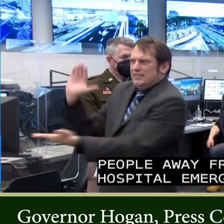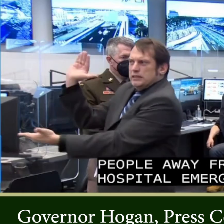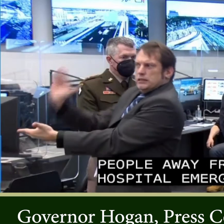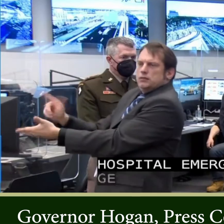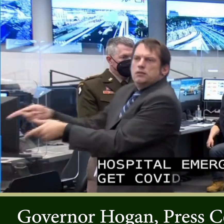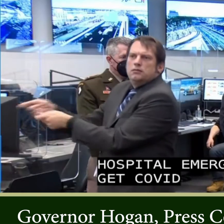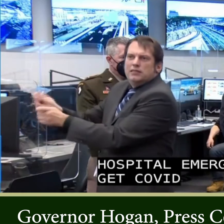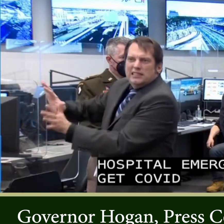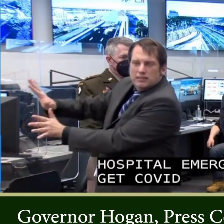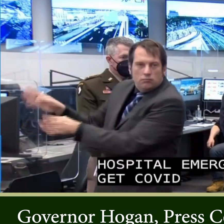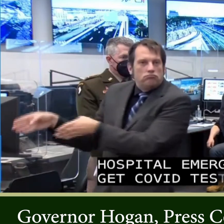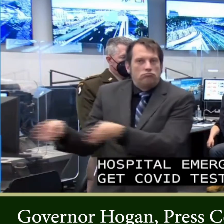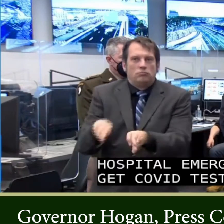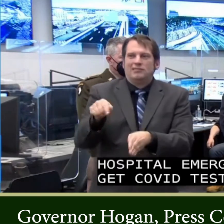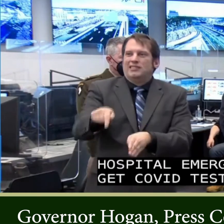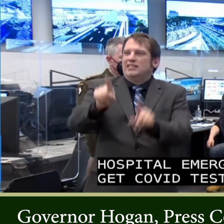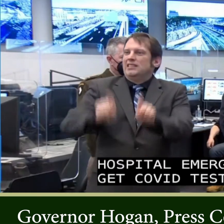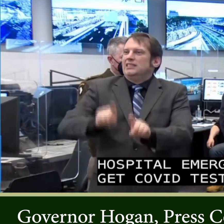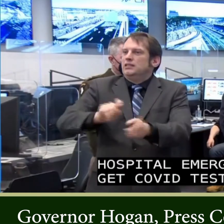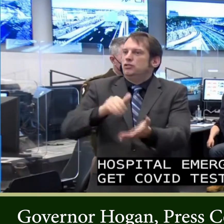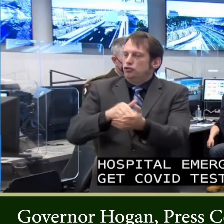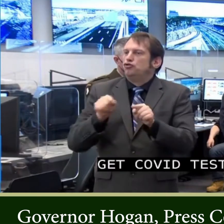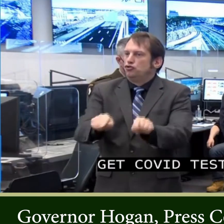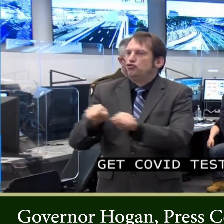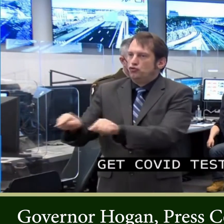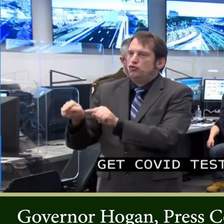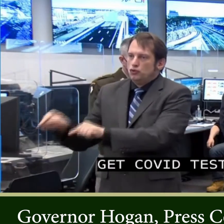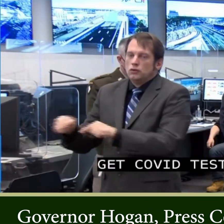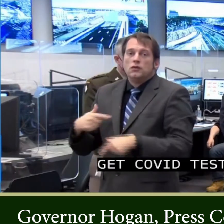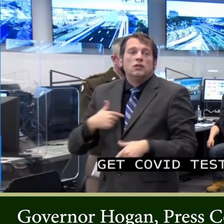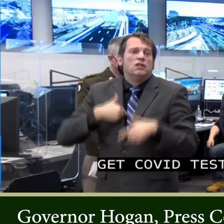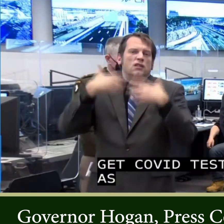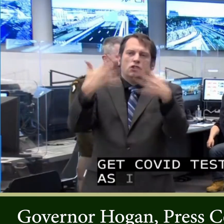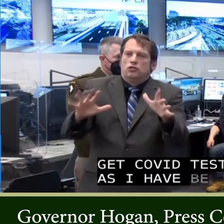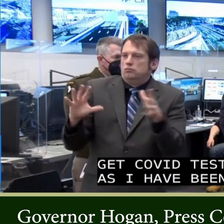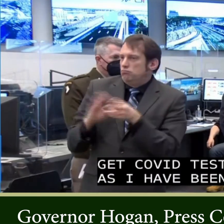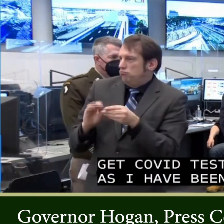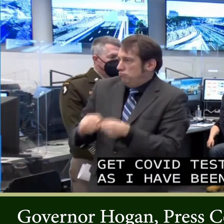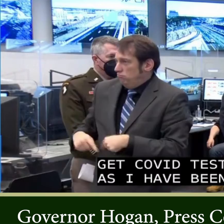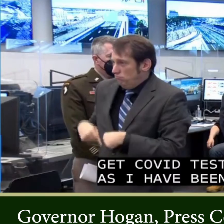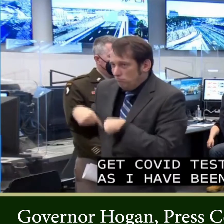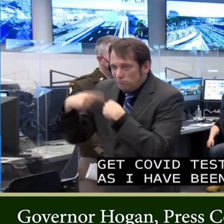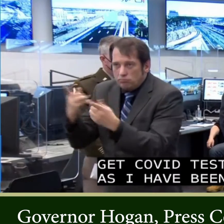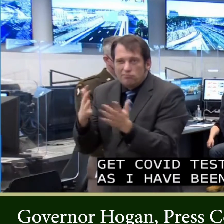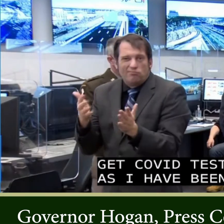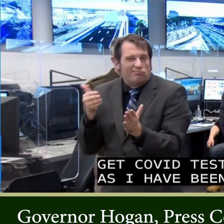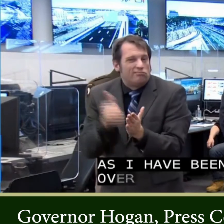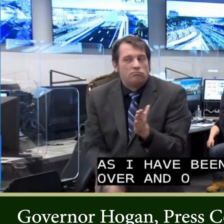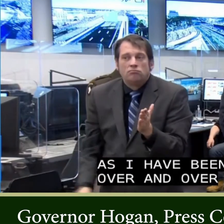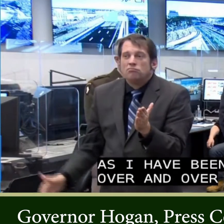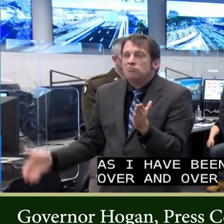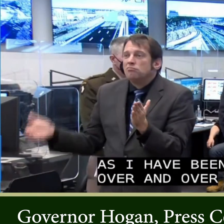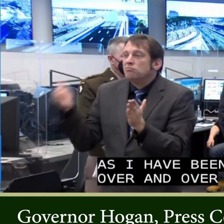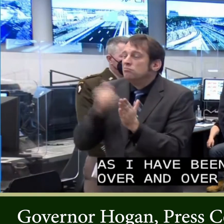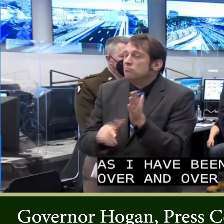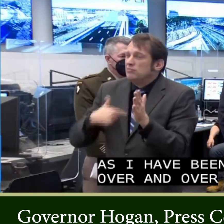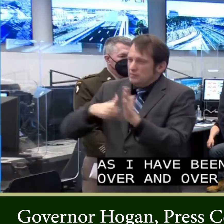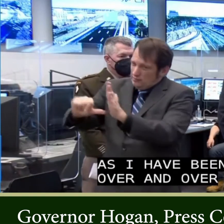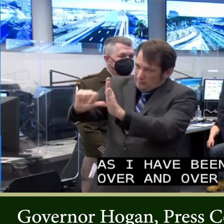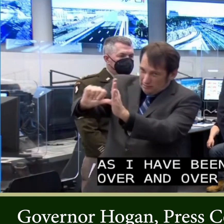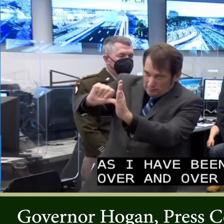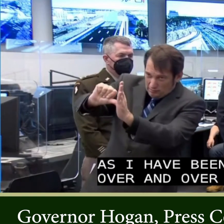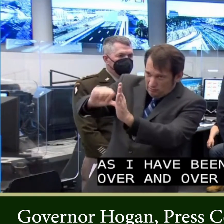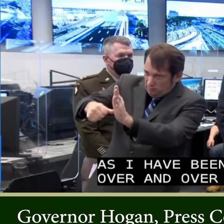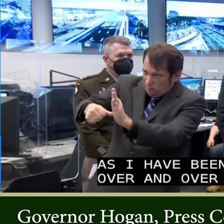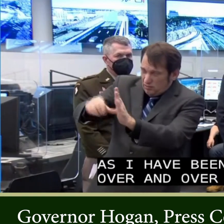have been repeatedly saying over and over again, the single most important thing that you can do